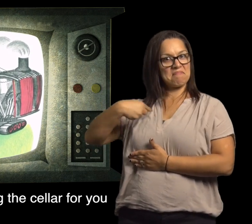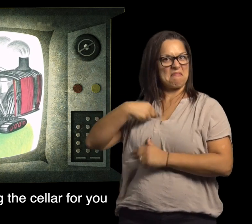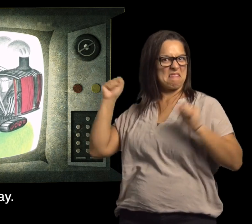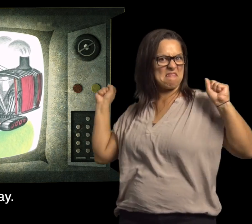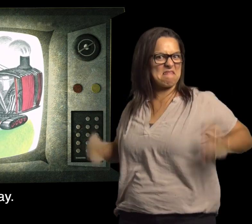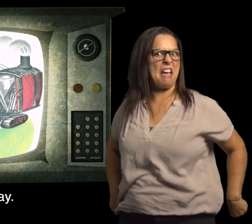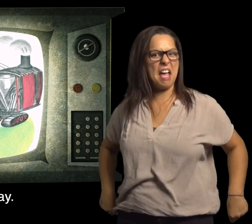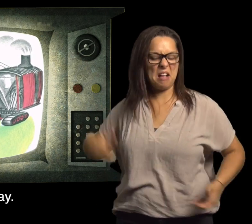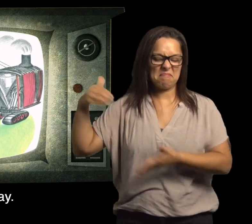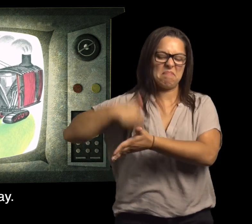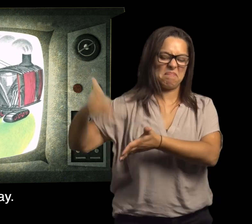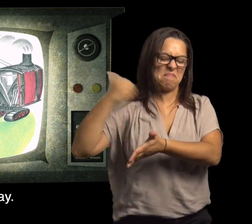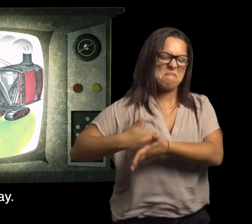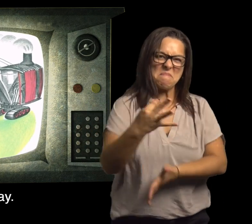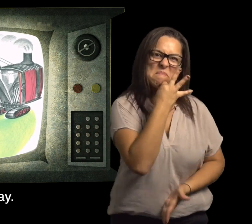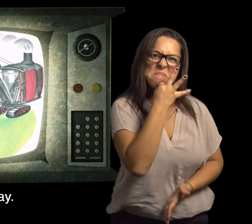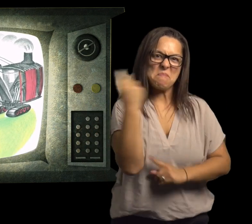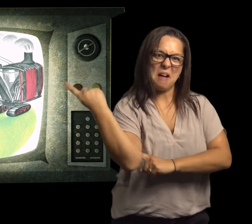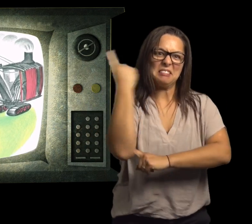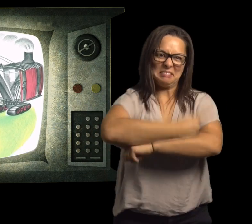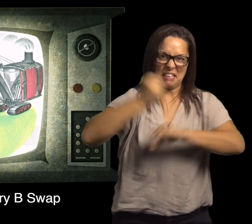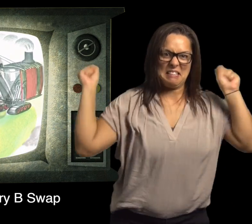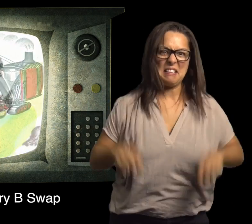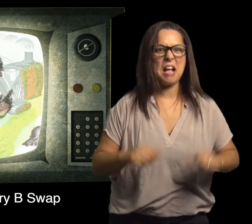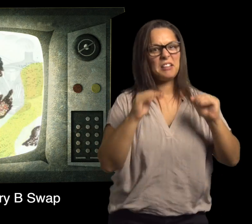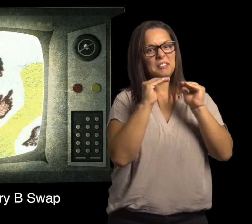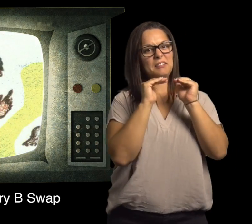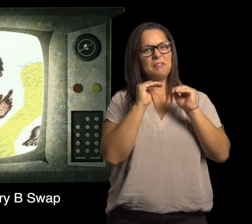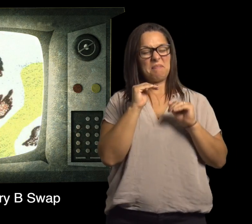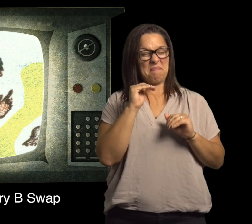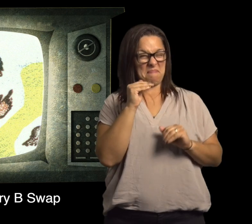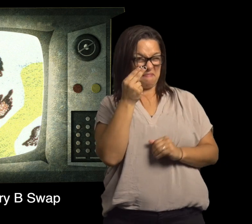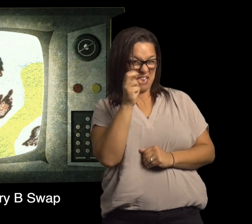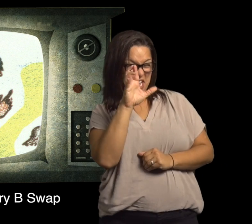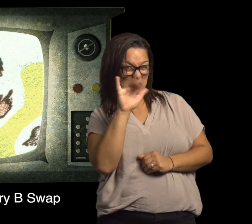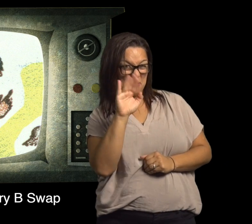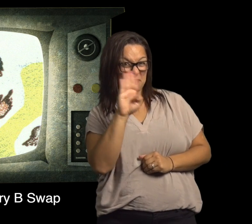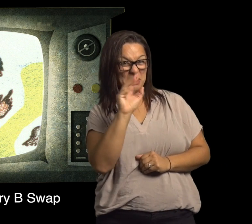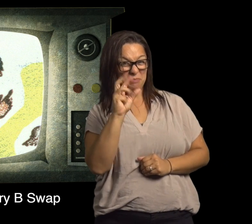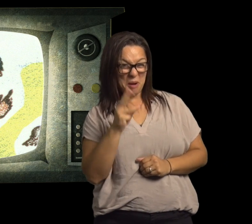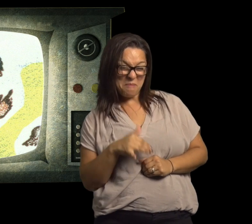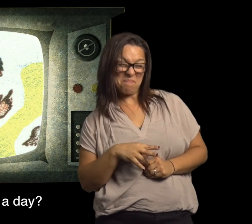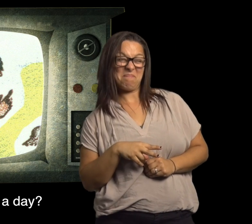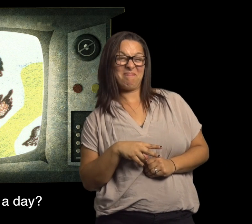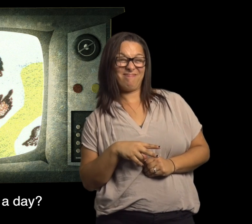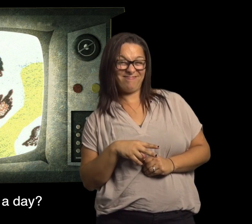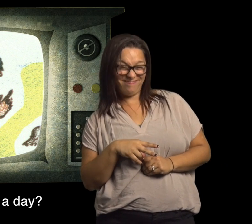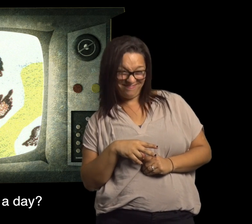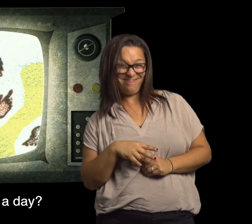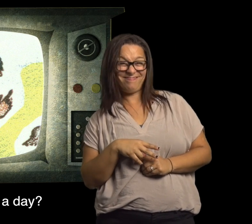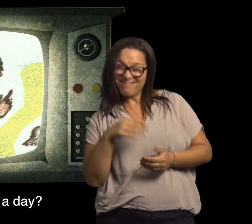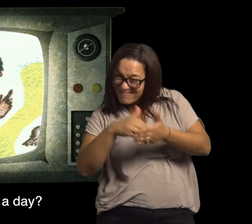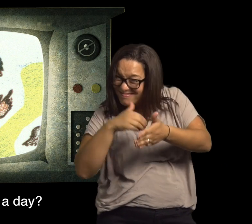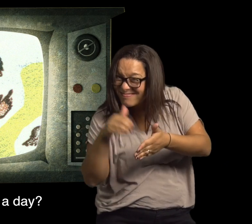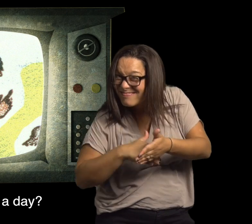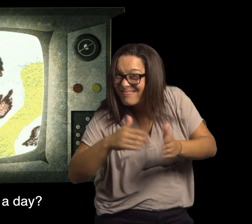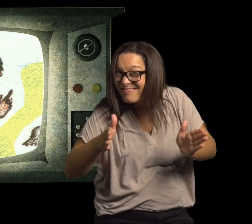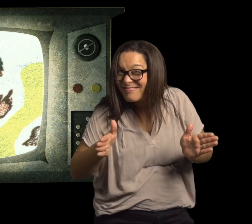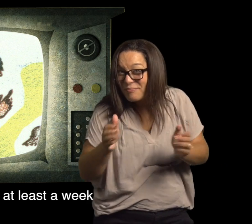in just one day." "What?" said Henry B. Swap. dig a cellar in a day? It